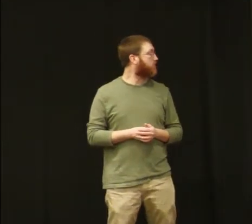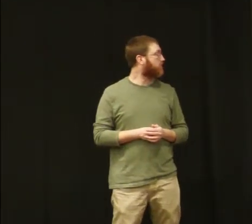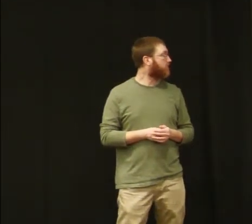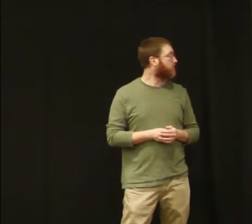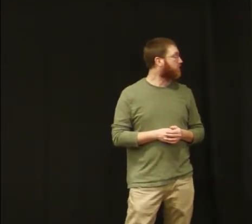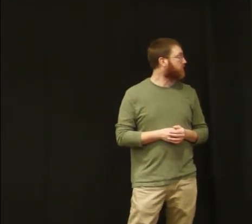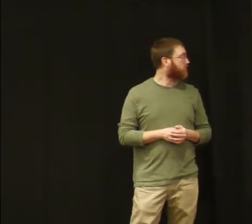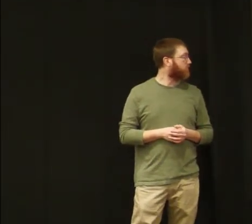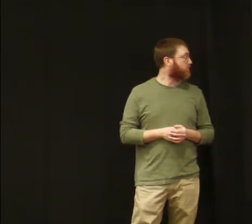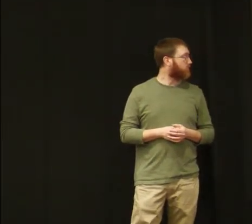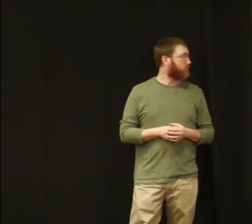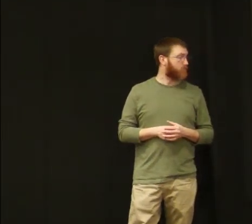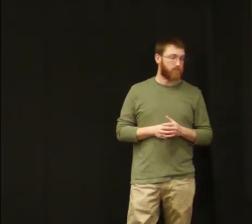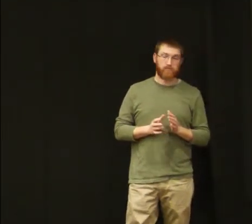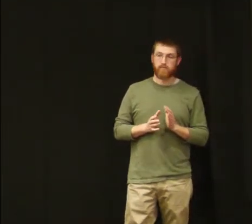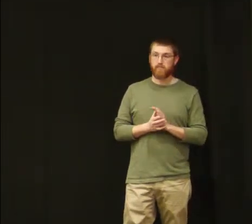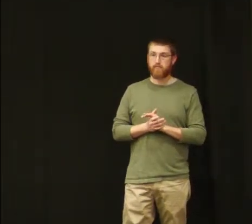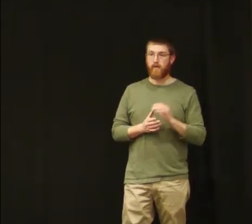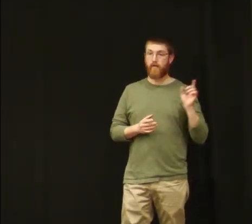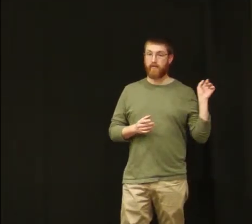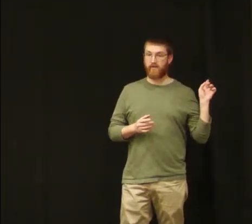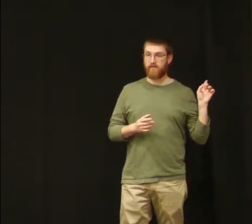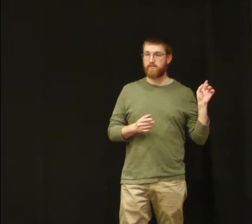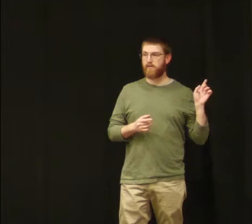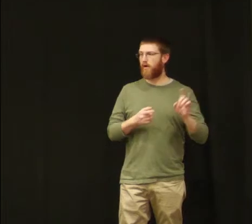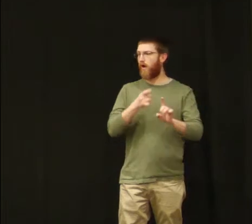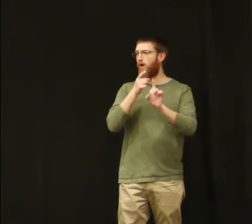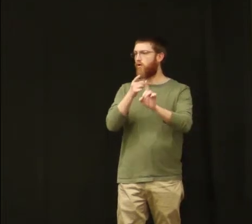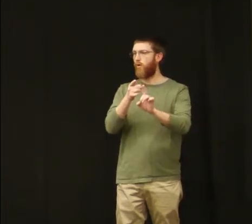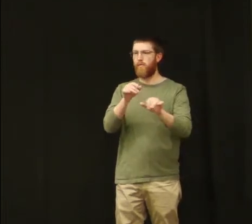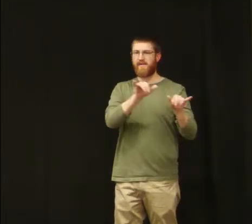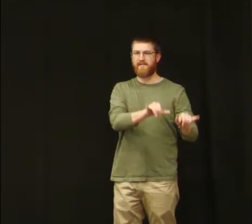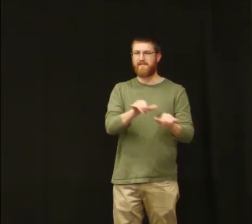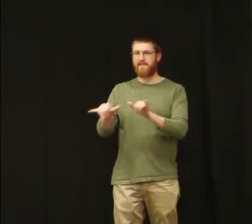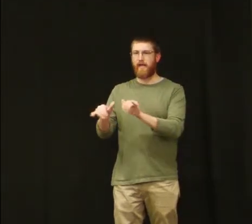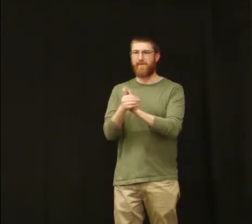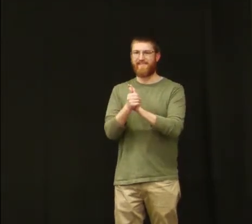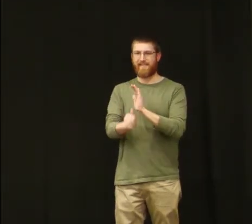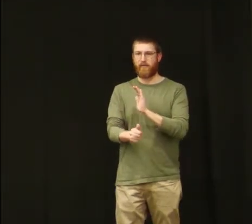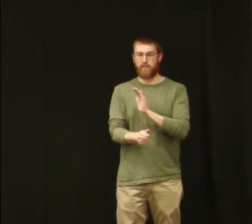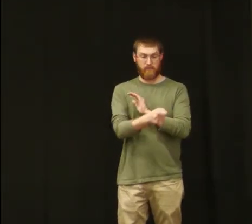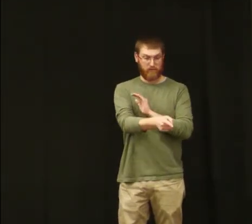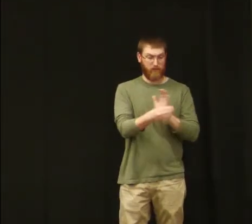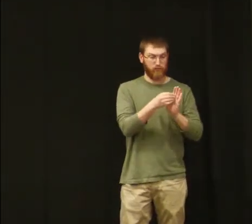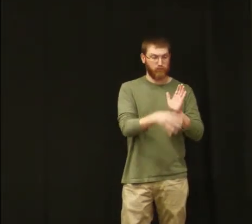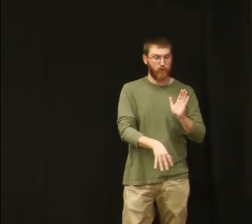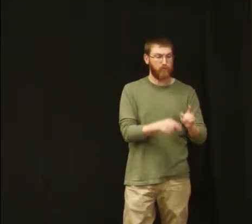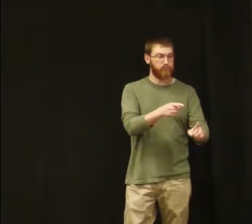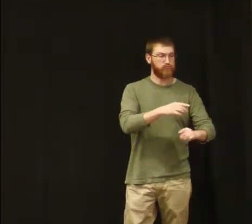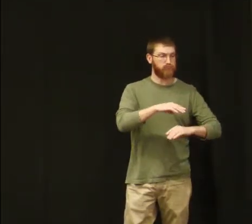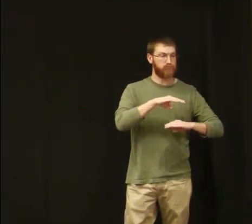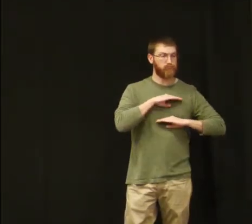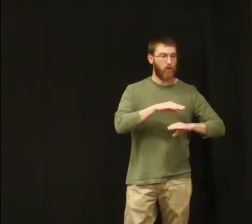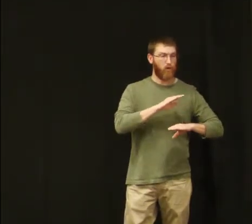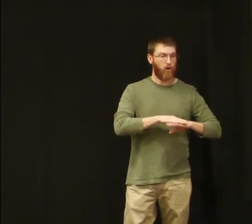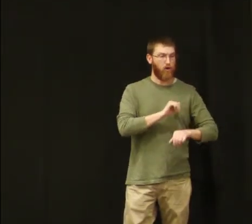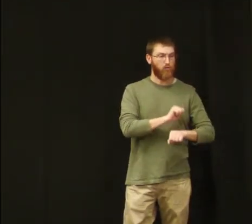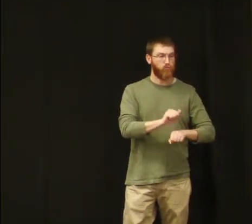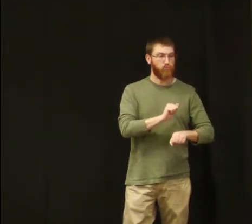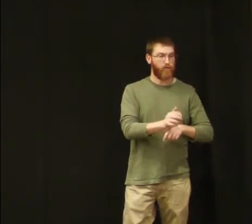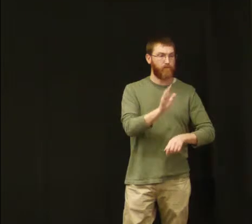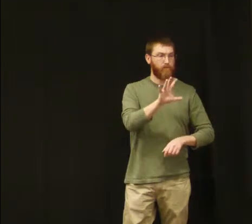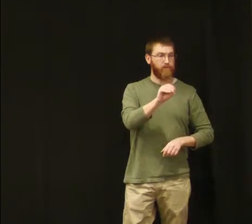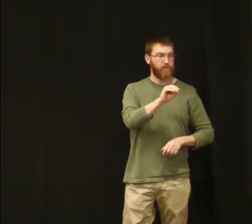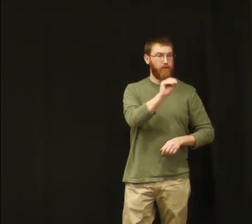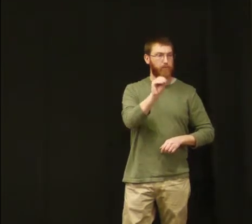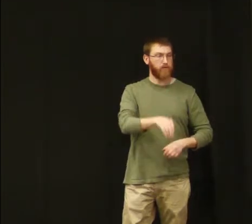have a goal that's going to continue the same skill, for example, a student was met the goal for being on task at